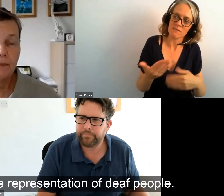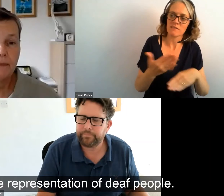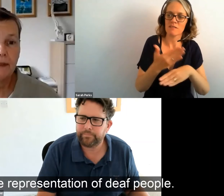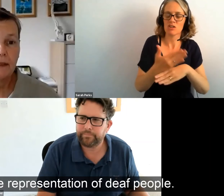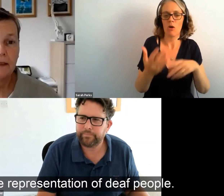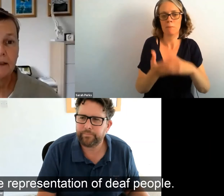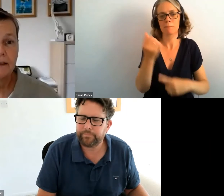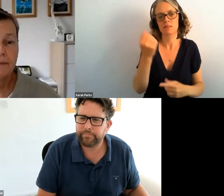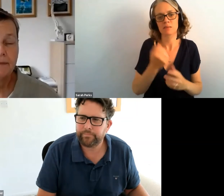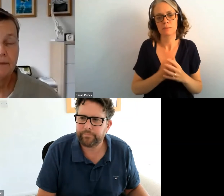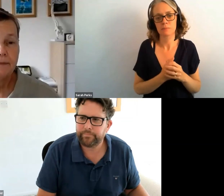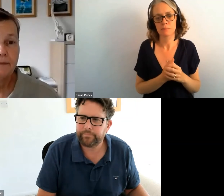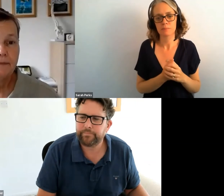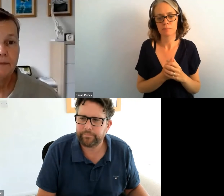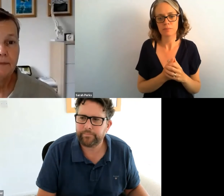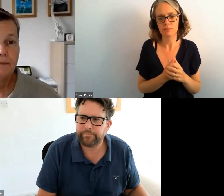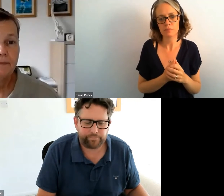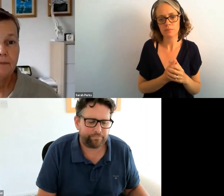people.